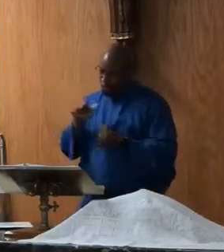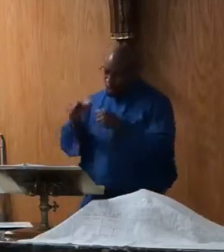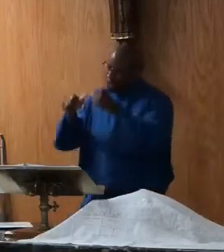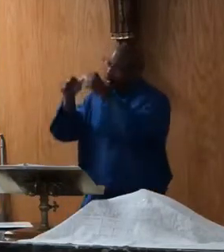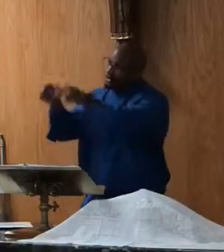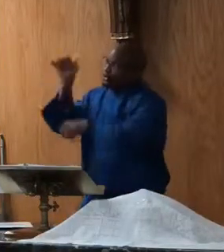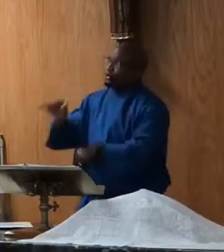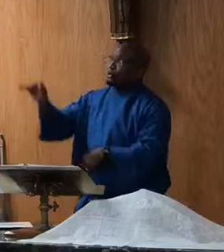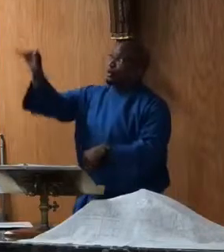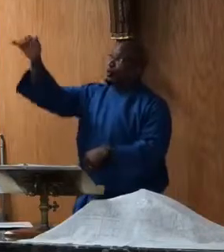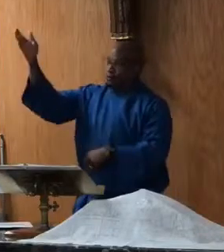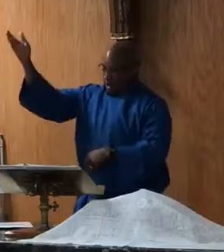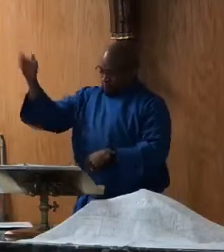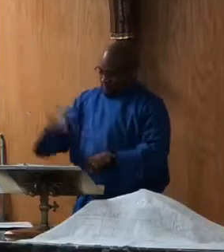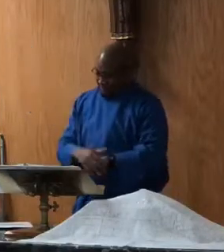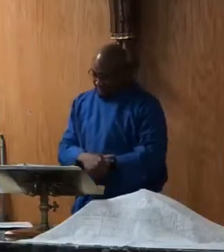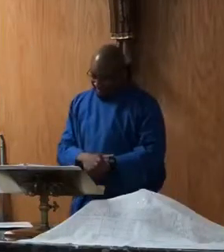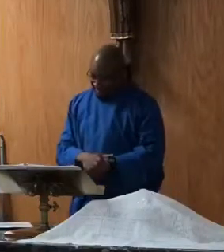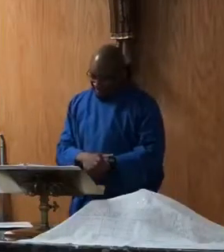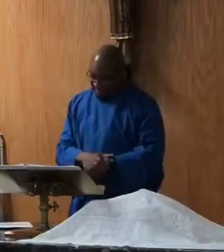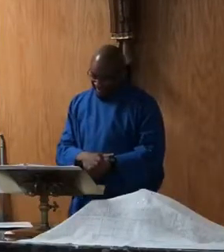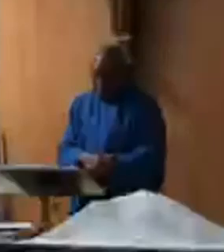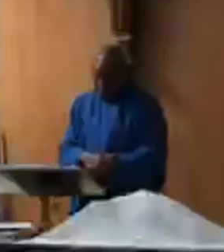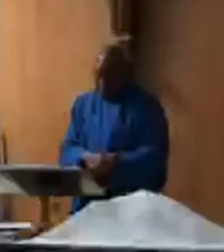will continue forever.